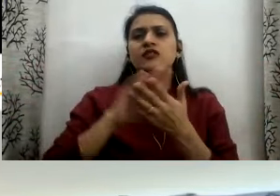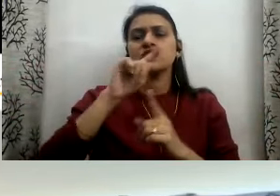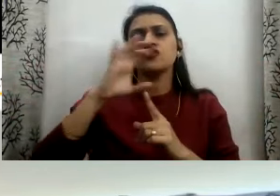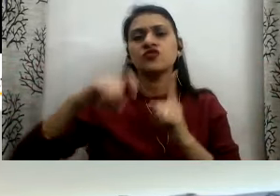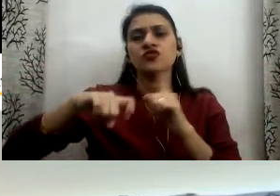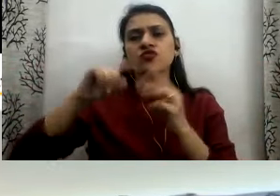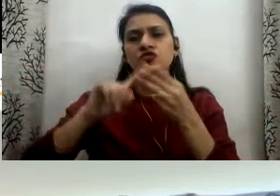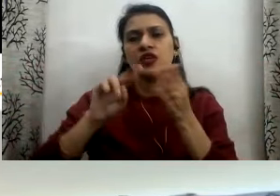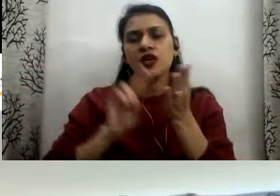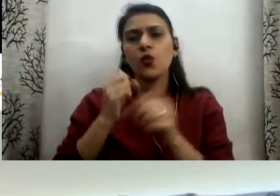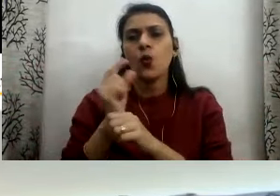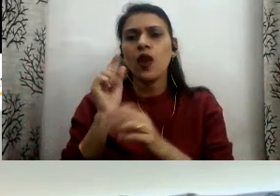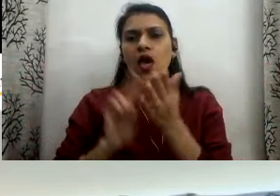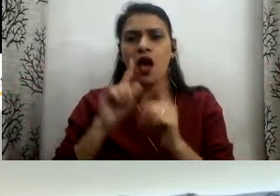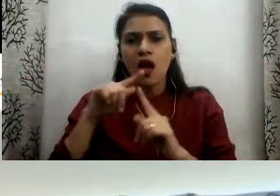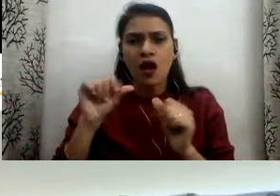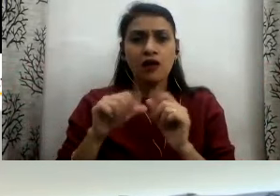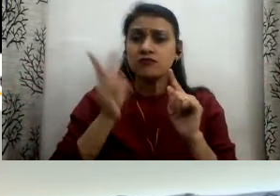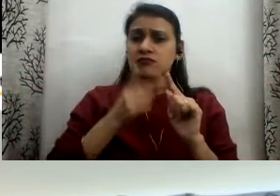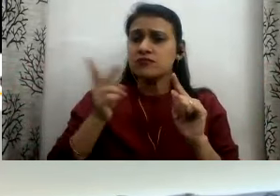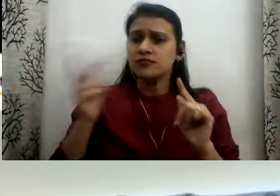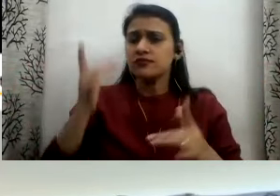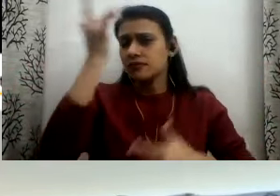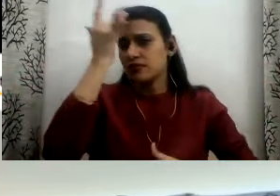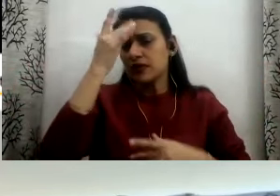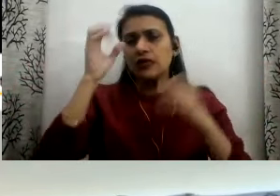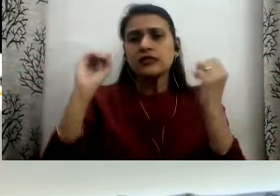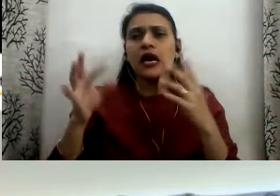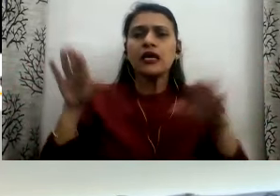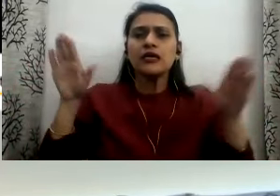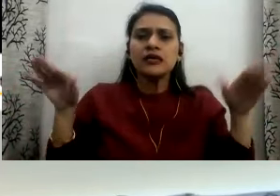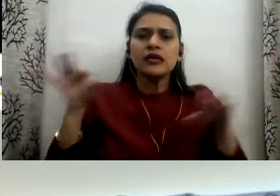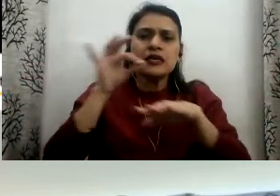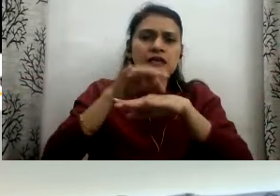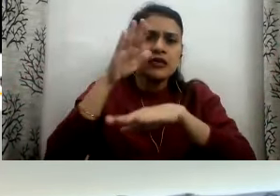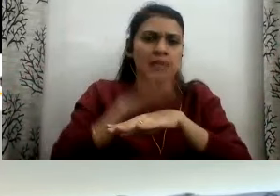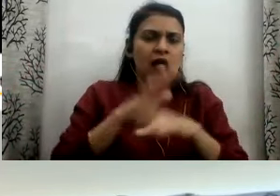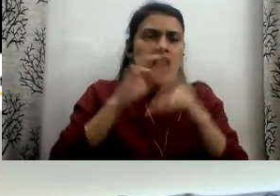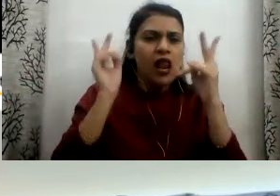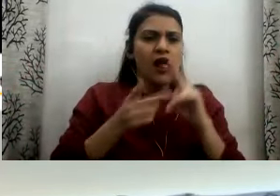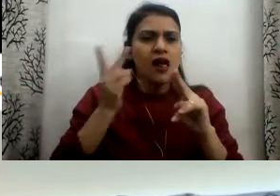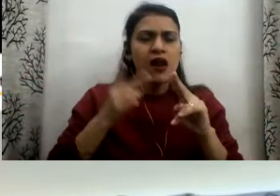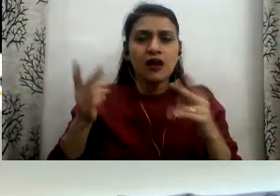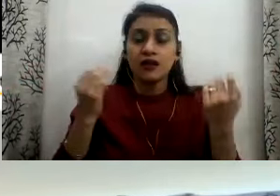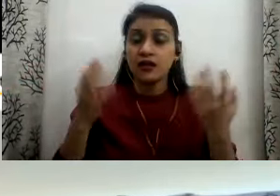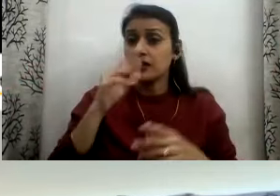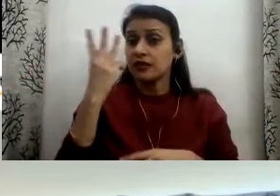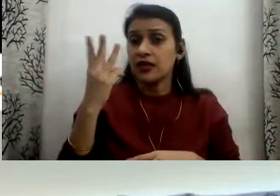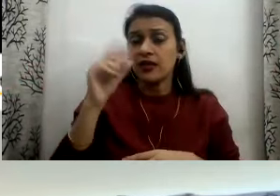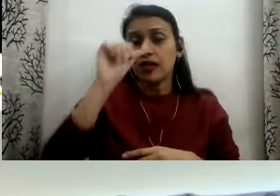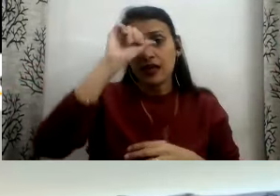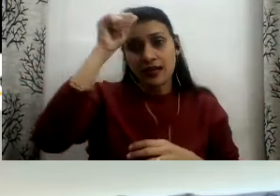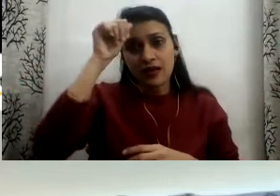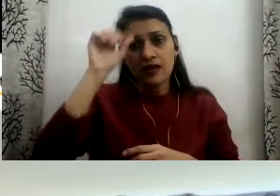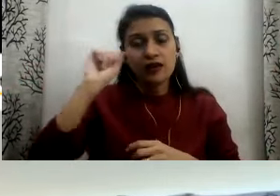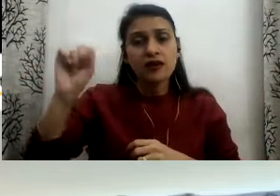India. We know that pollution levels in India and across the world are rising. We had 3 Indian cities on the list